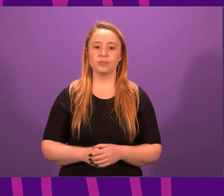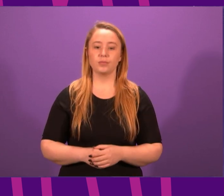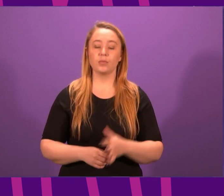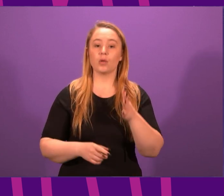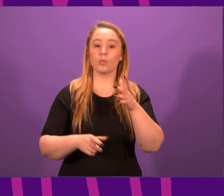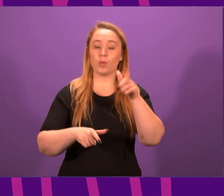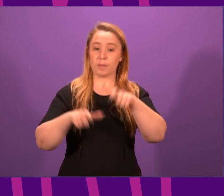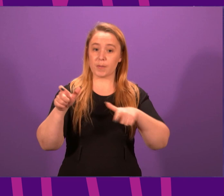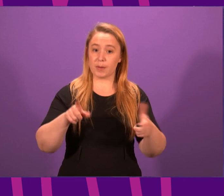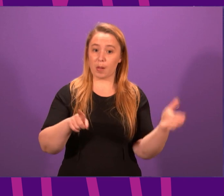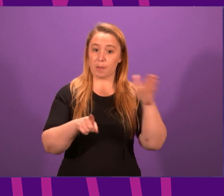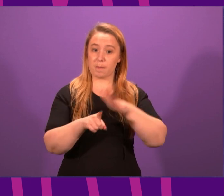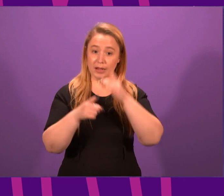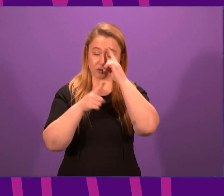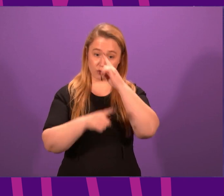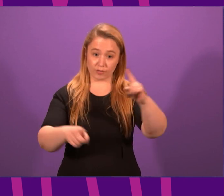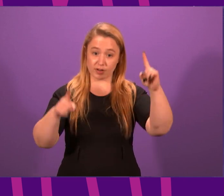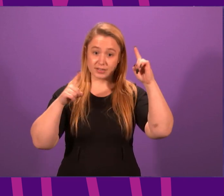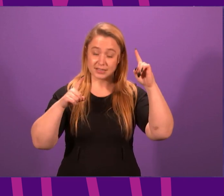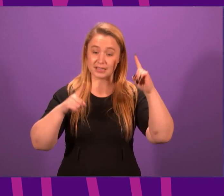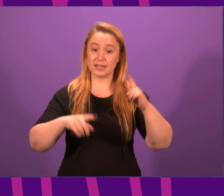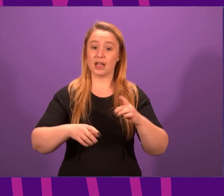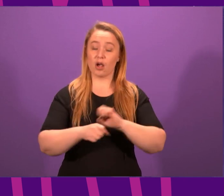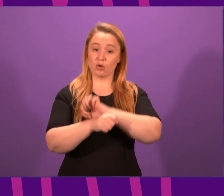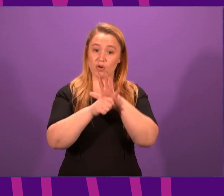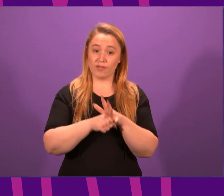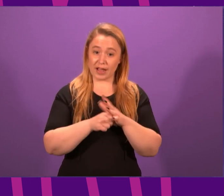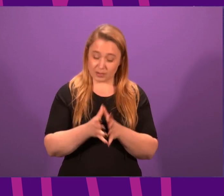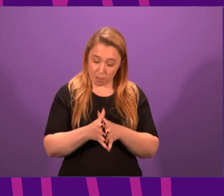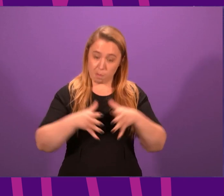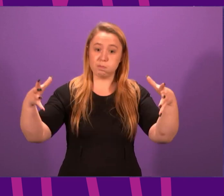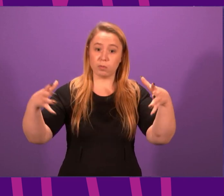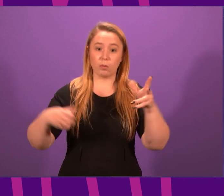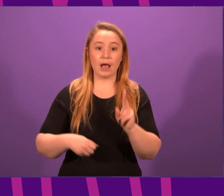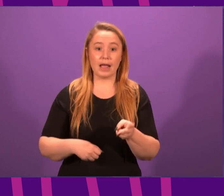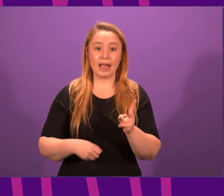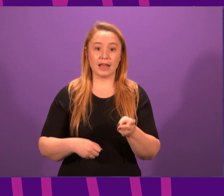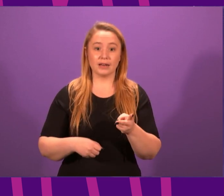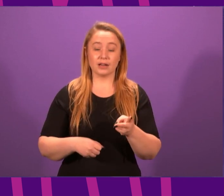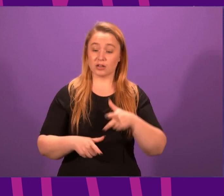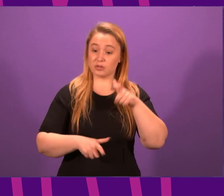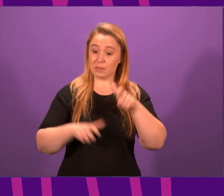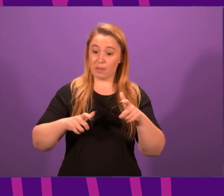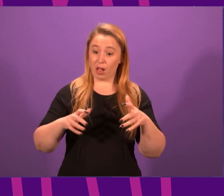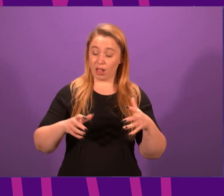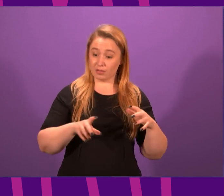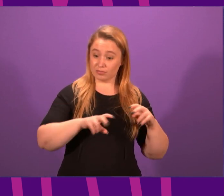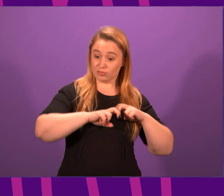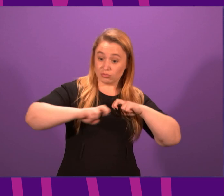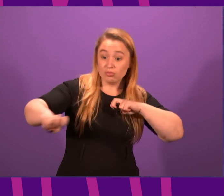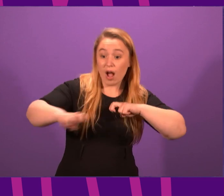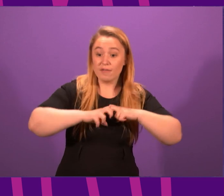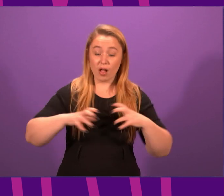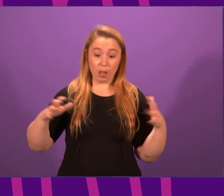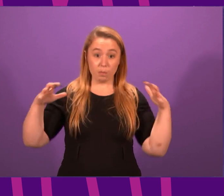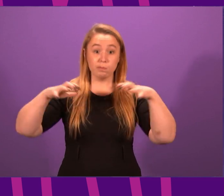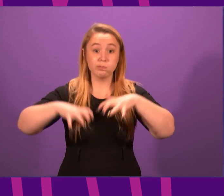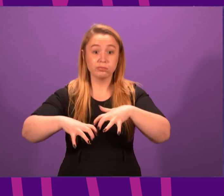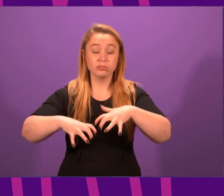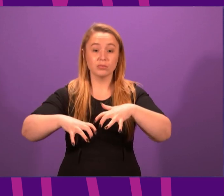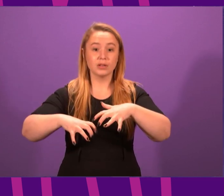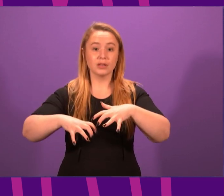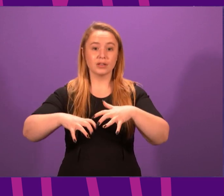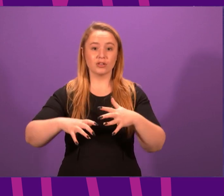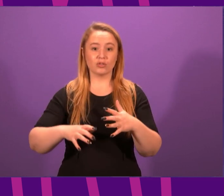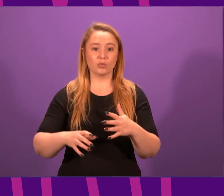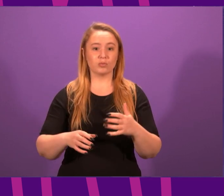to campus was predictable and predicted. It was a scheduled mass migration. Nowhere near enough was done to keep them